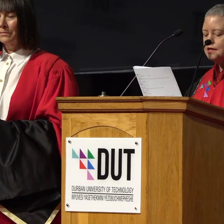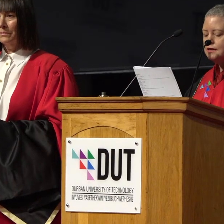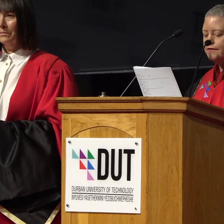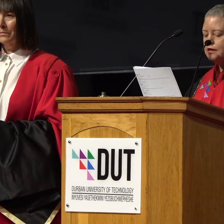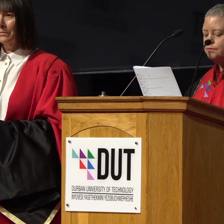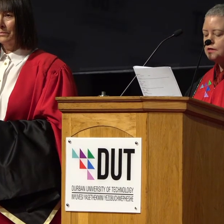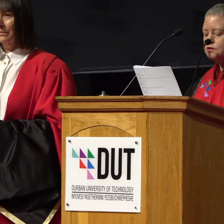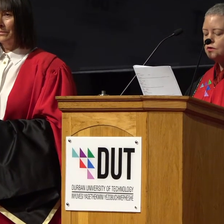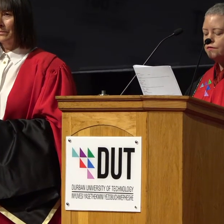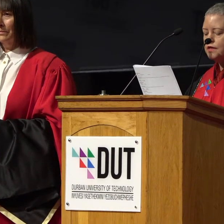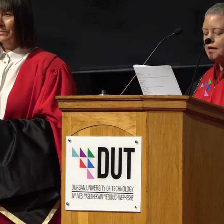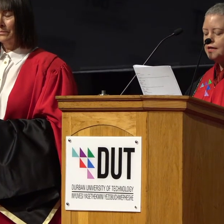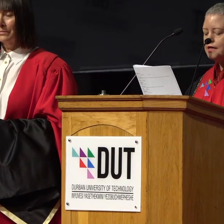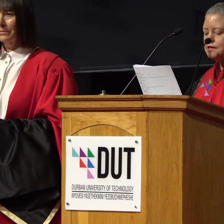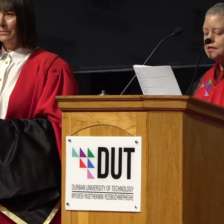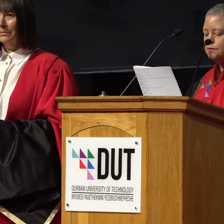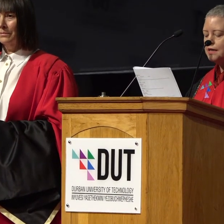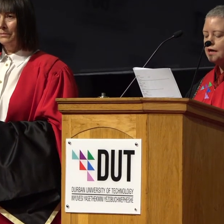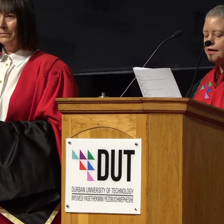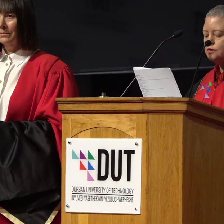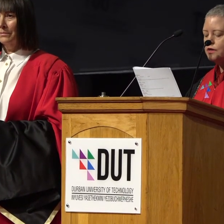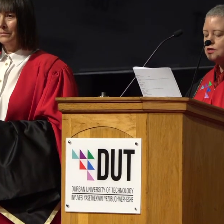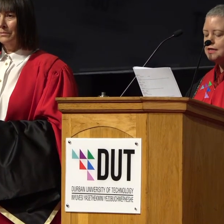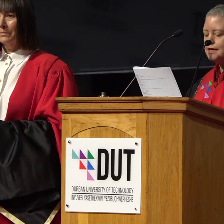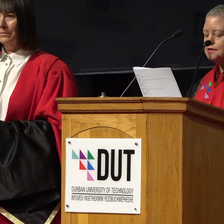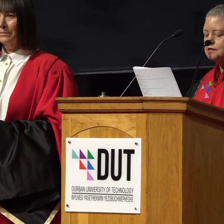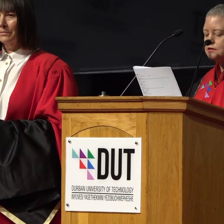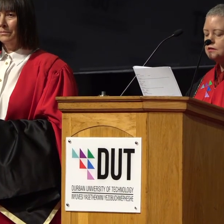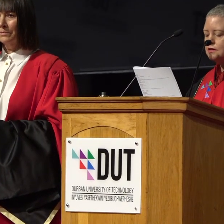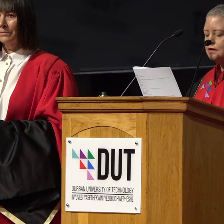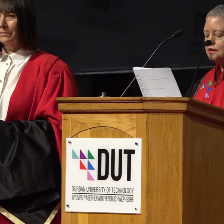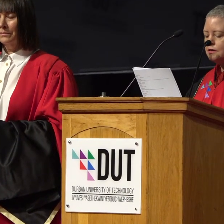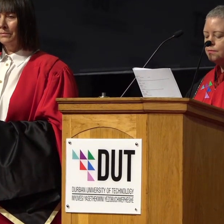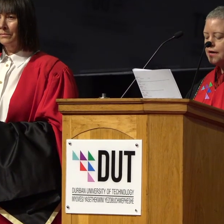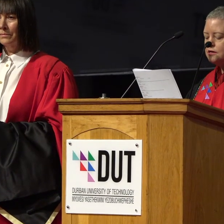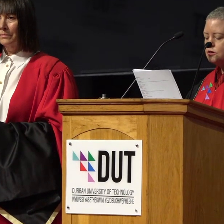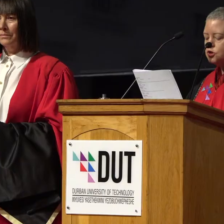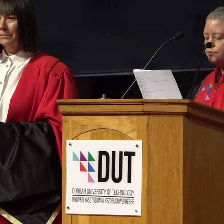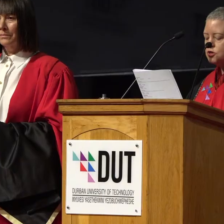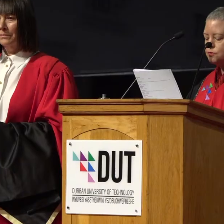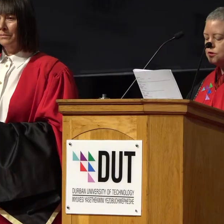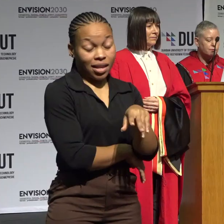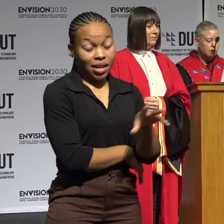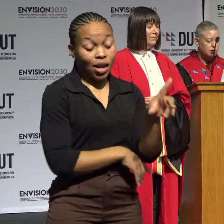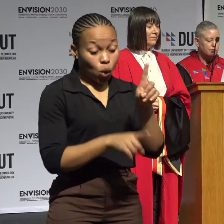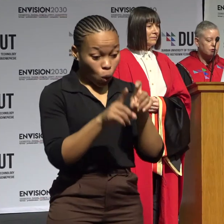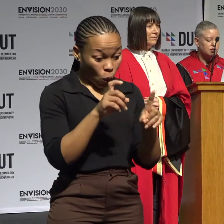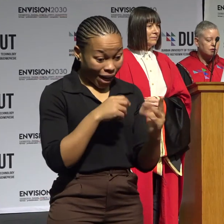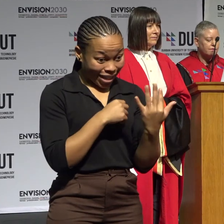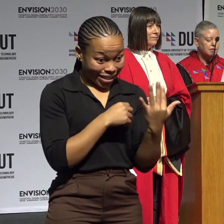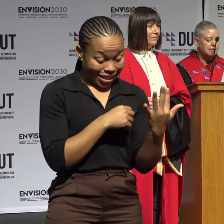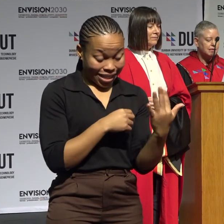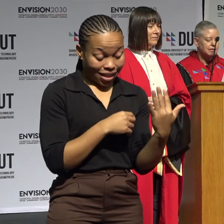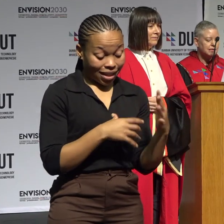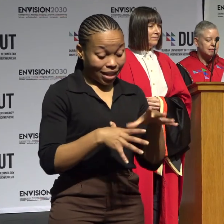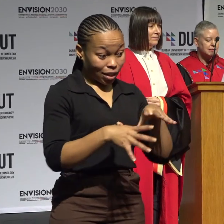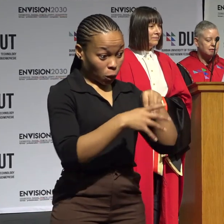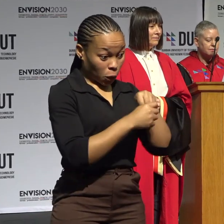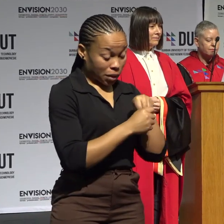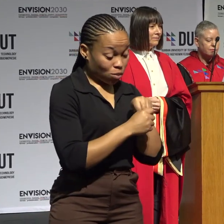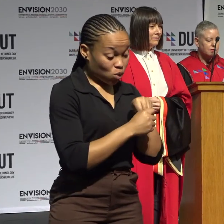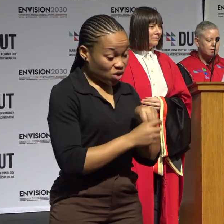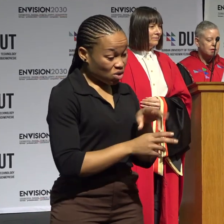culminated in the development of the ANTPI question kit, the main contribution of this